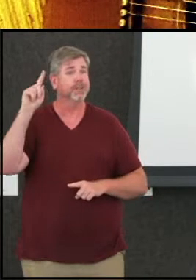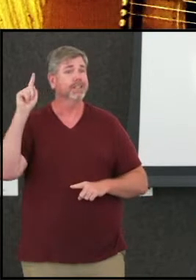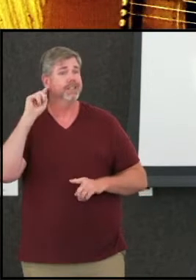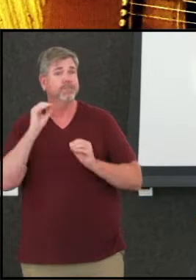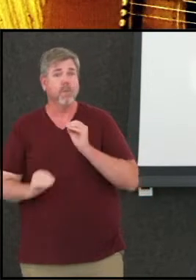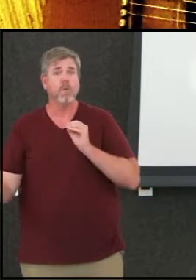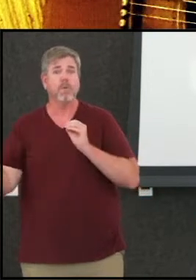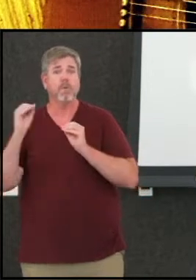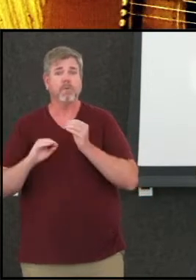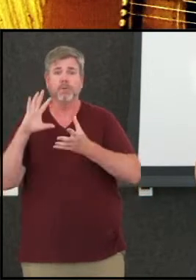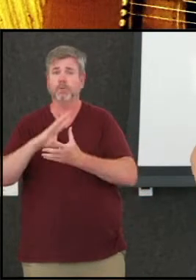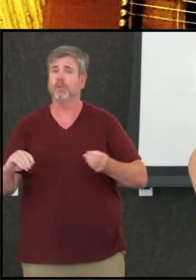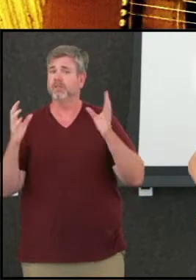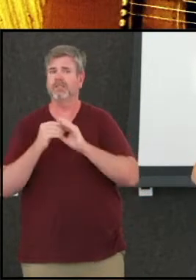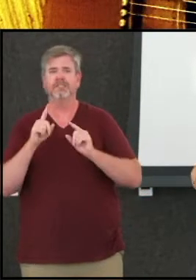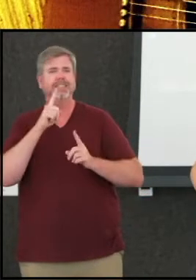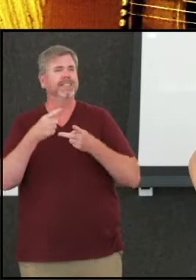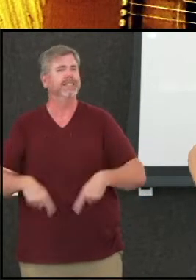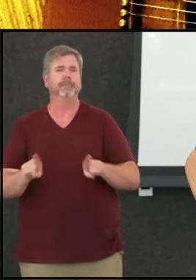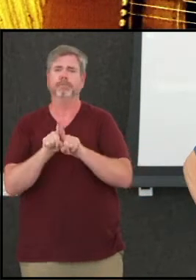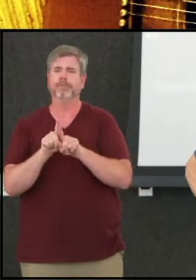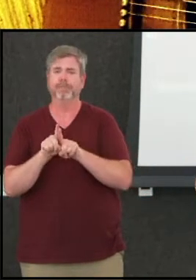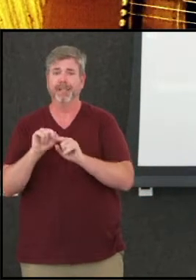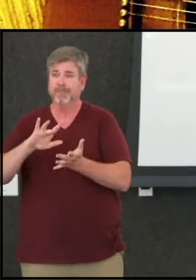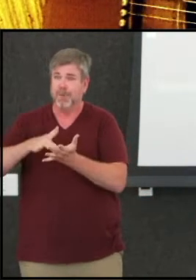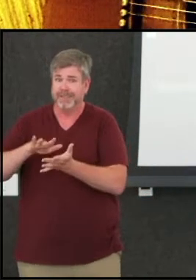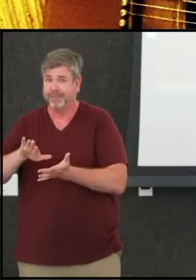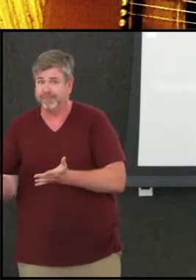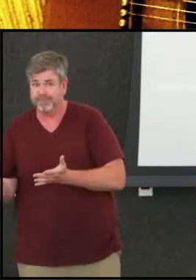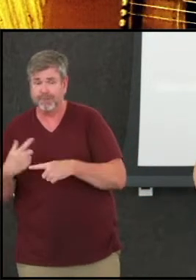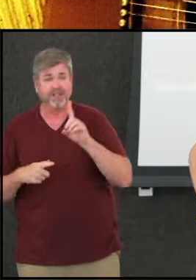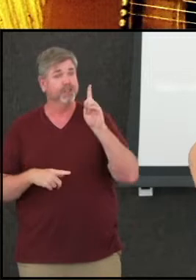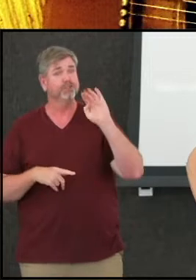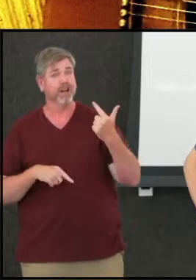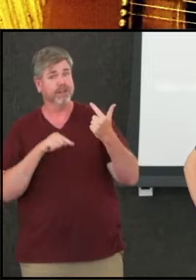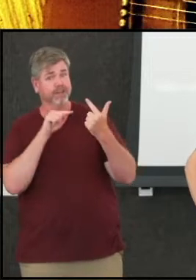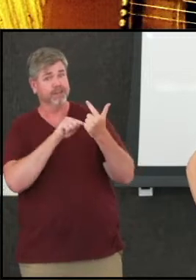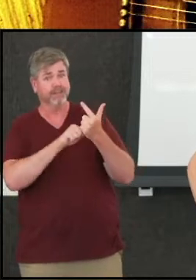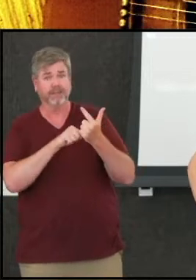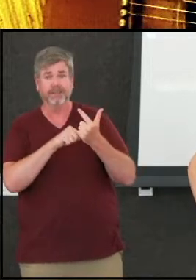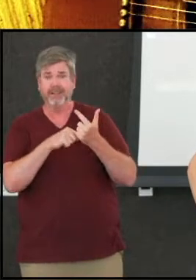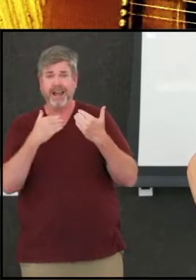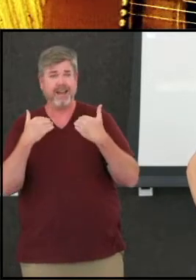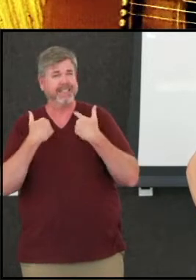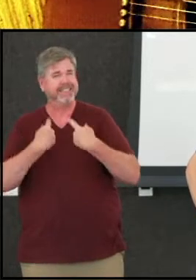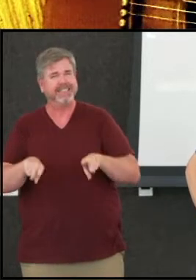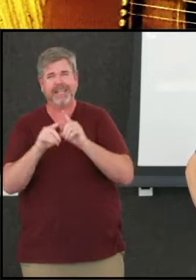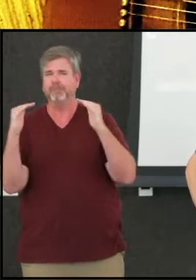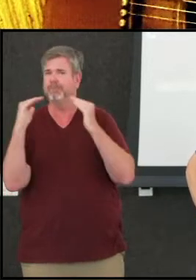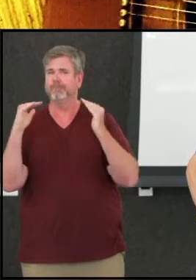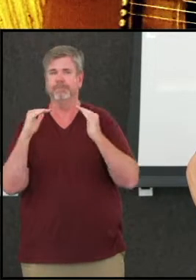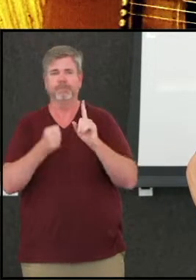same poisoning, different drug, different format of drug. I'm Brennan Mullen, and I live in nearby Los Gatos,